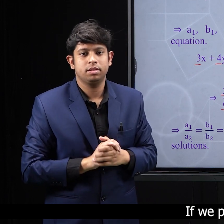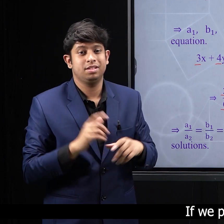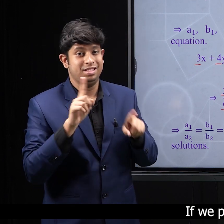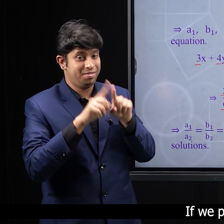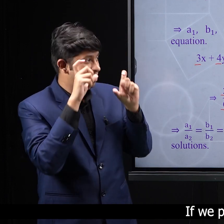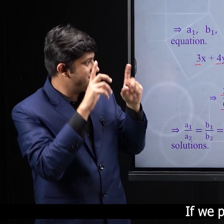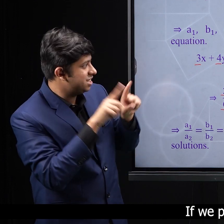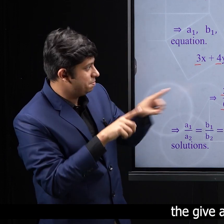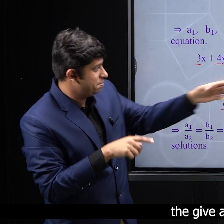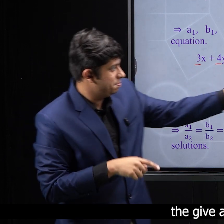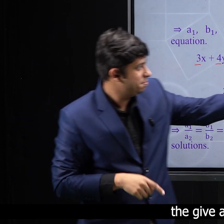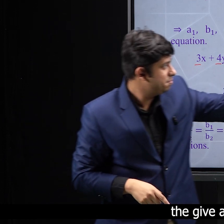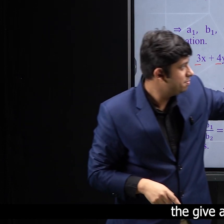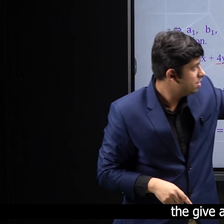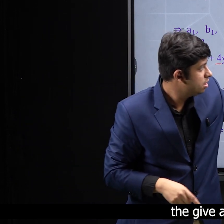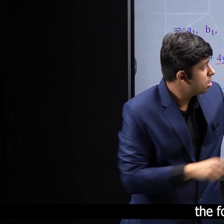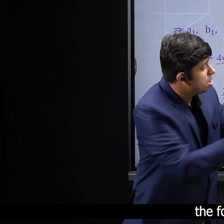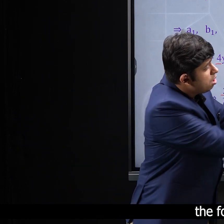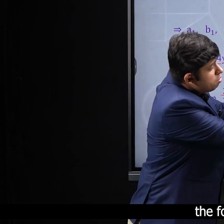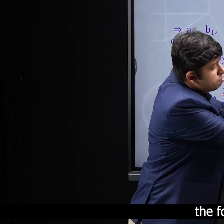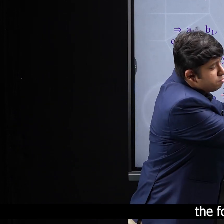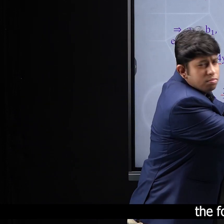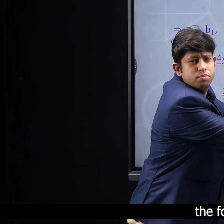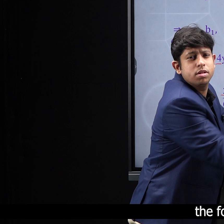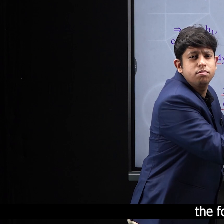If we plot the graph for the given equation, we get the following graph.